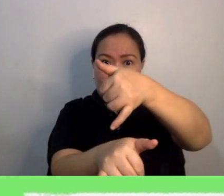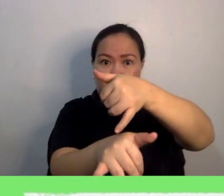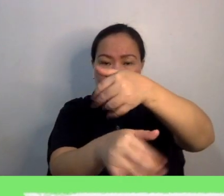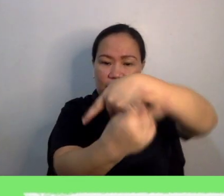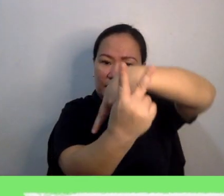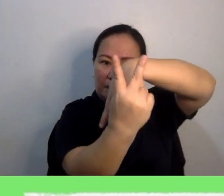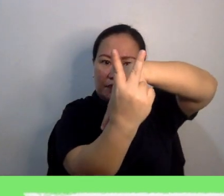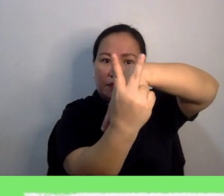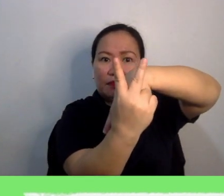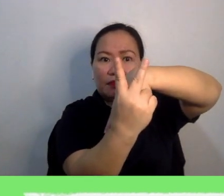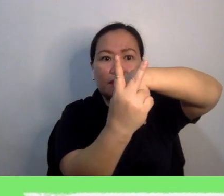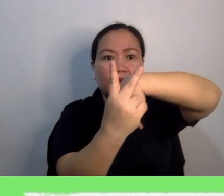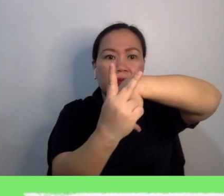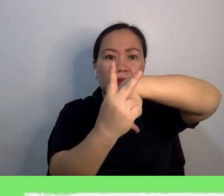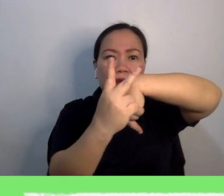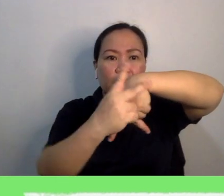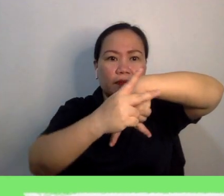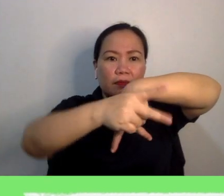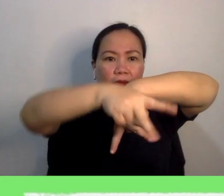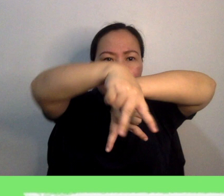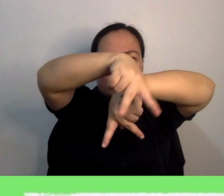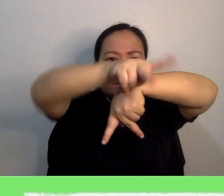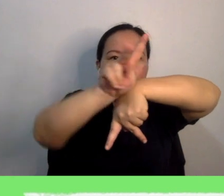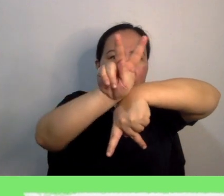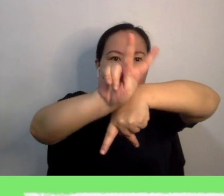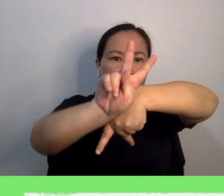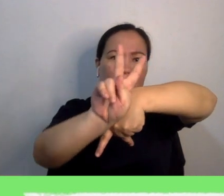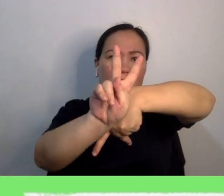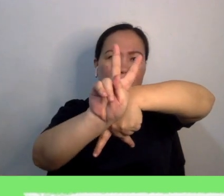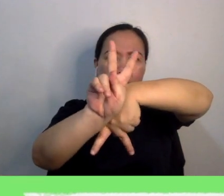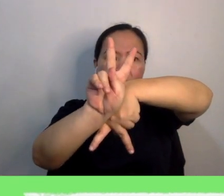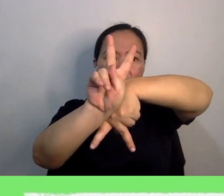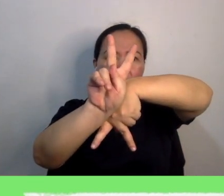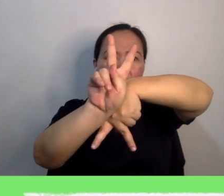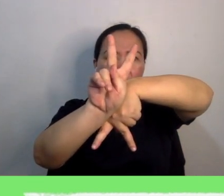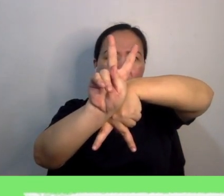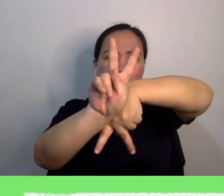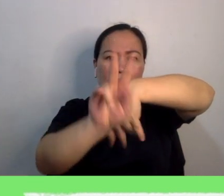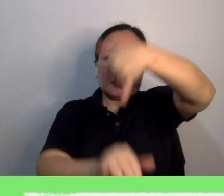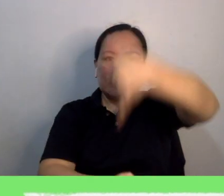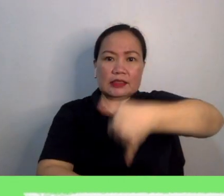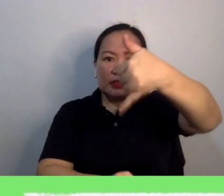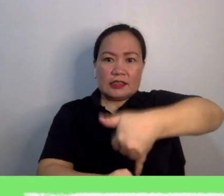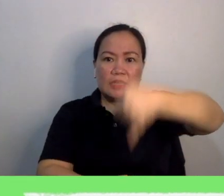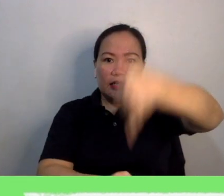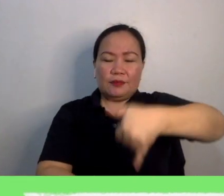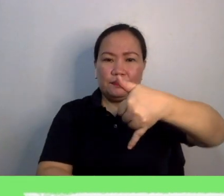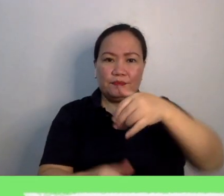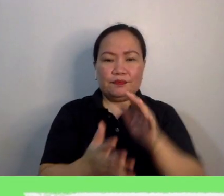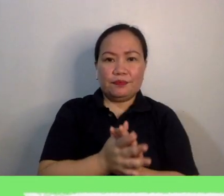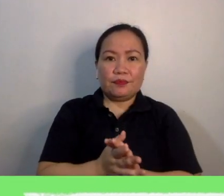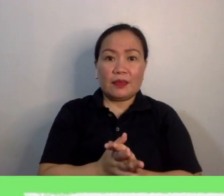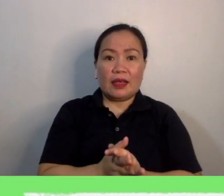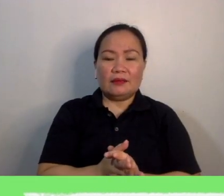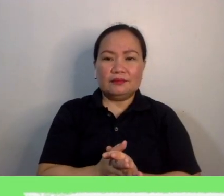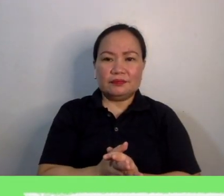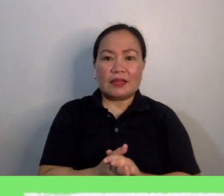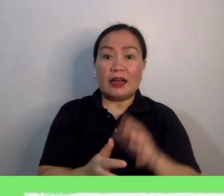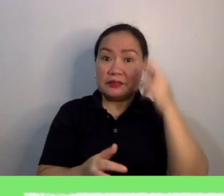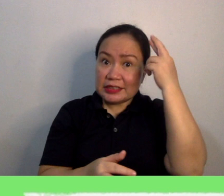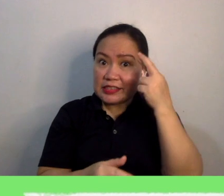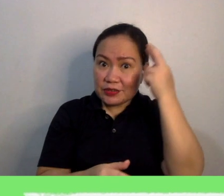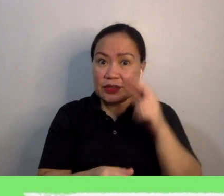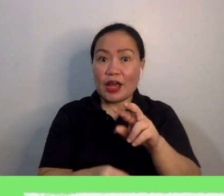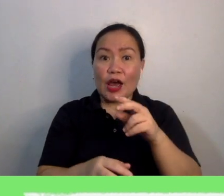So, ibig sabihin, ito 115 degrees, ito 115 degrees. Reason, vertical